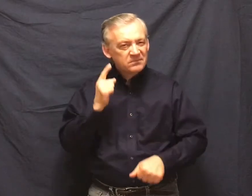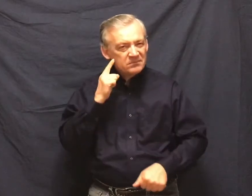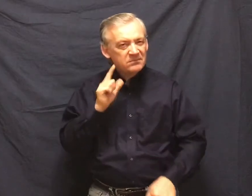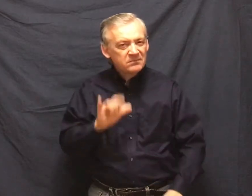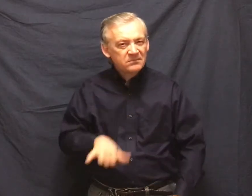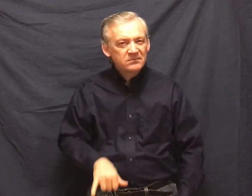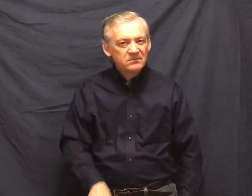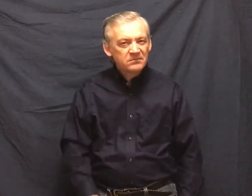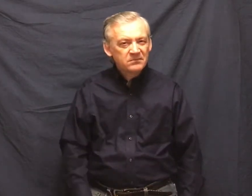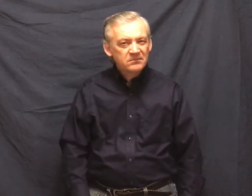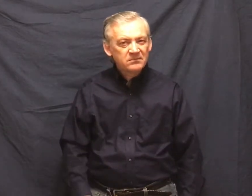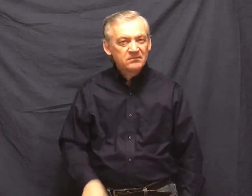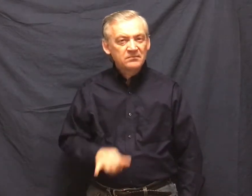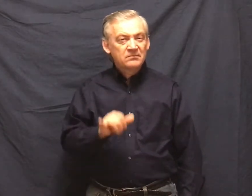And the rattle of halter chains.